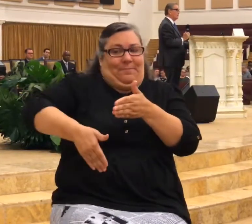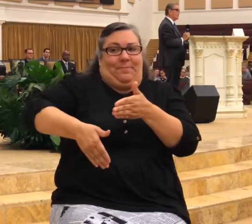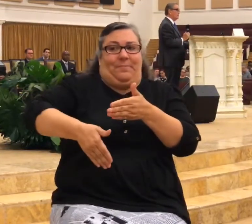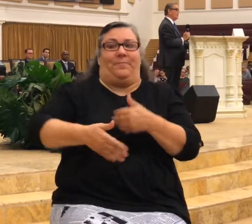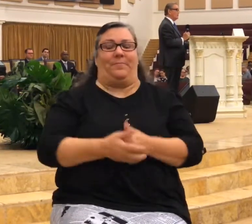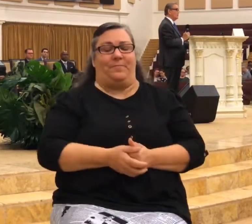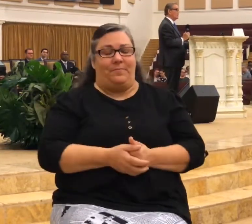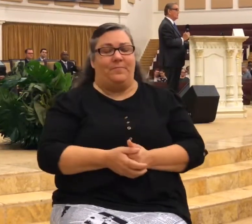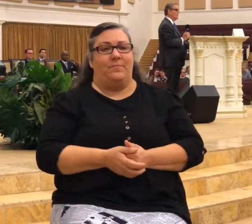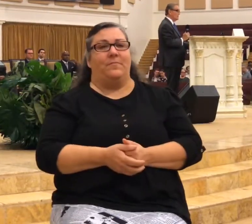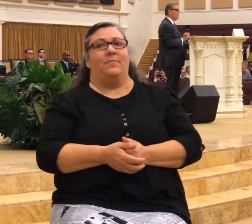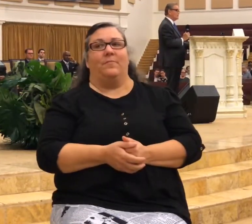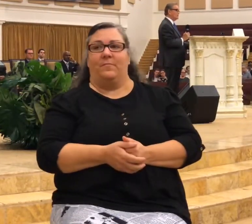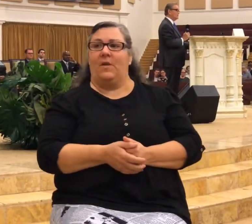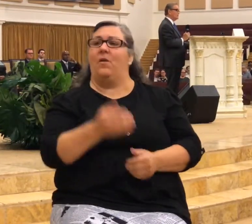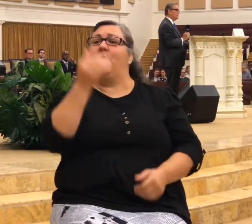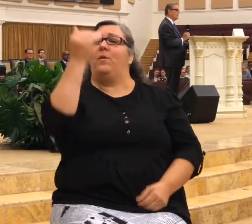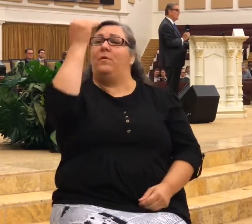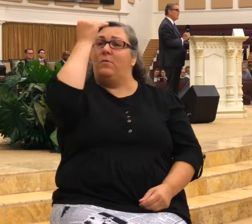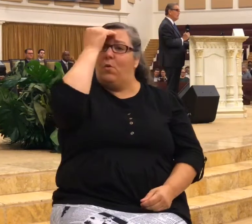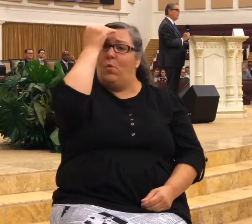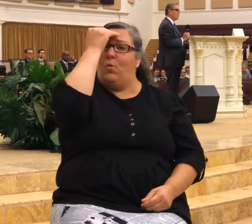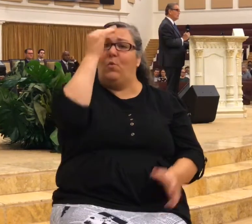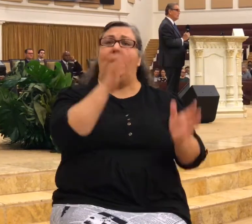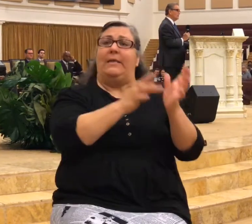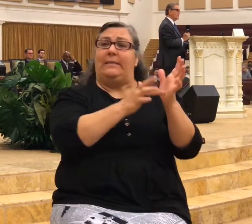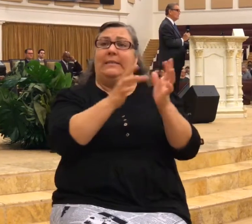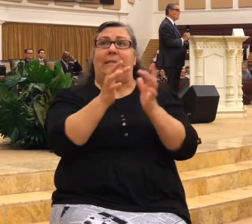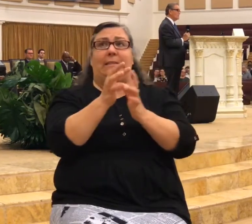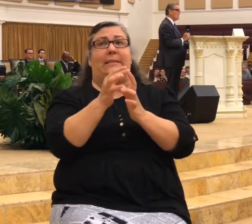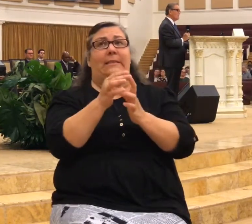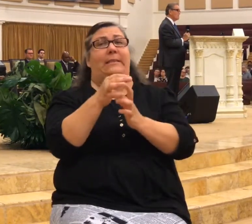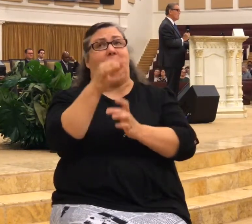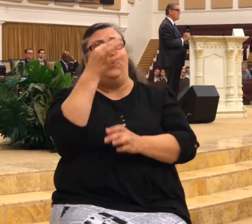And we can surely know that Jesus is coming soon.